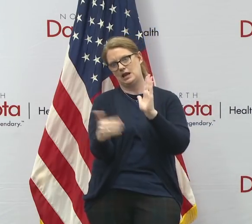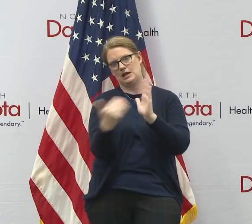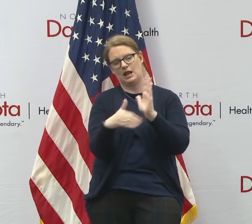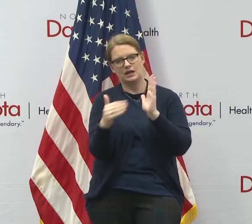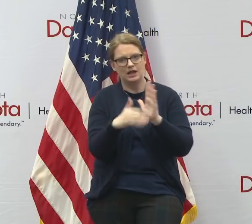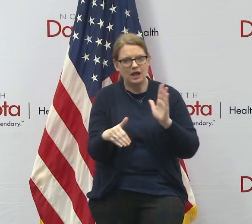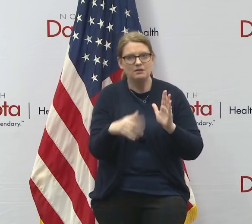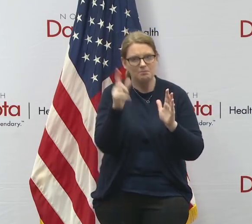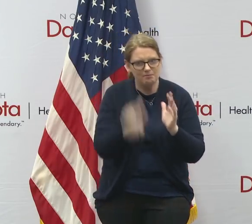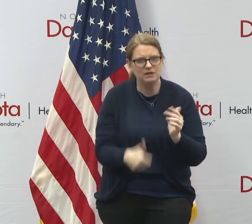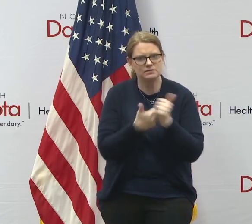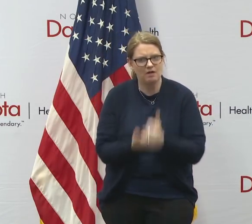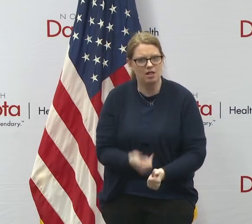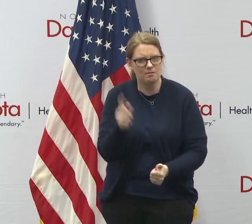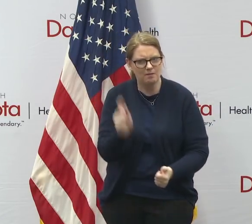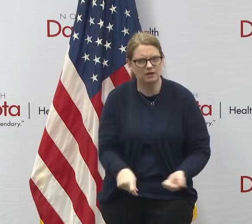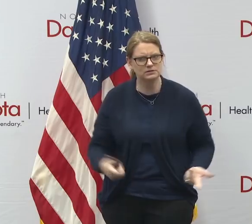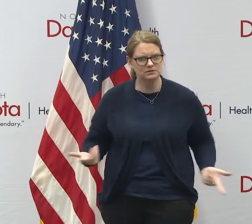about